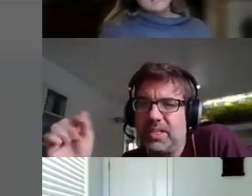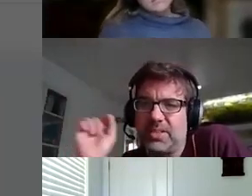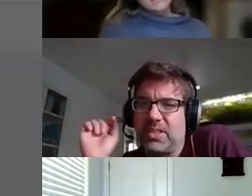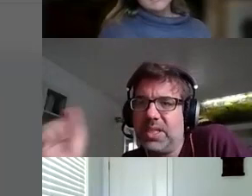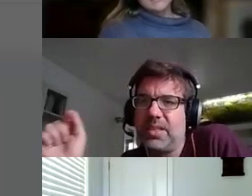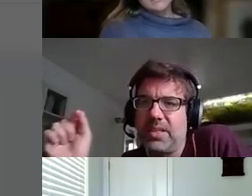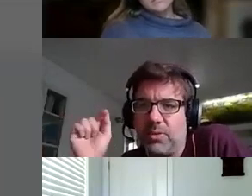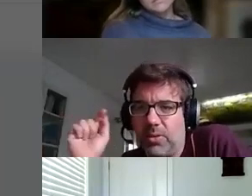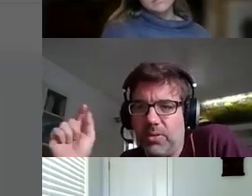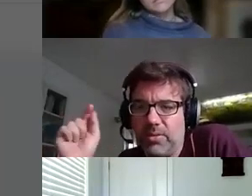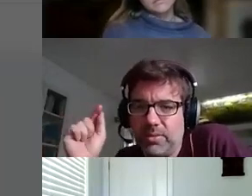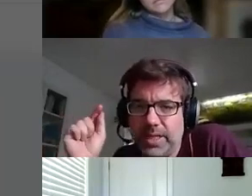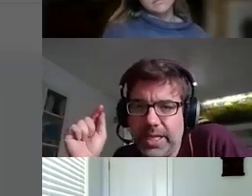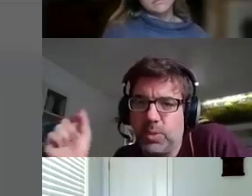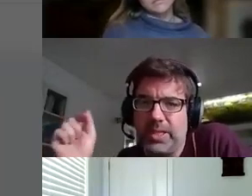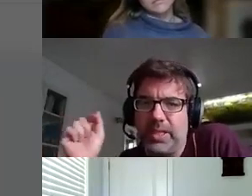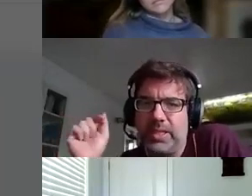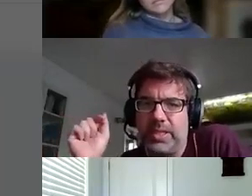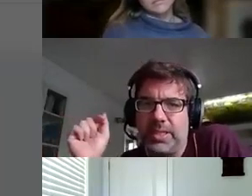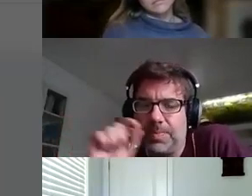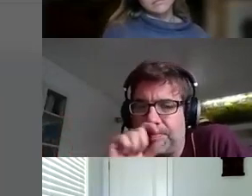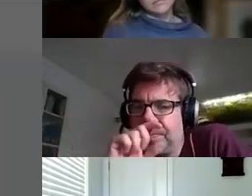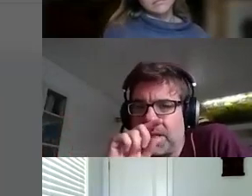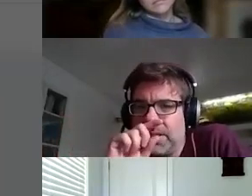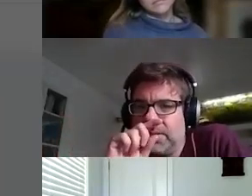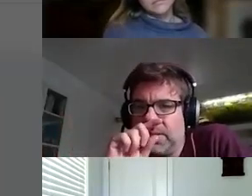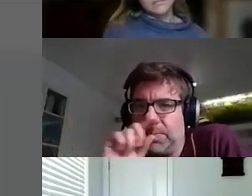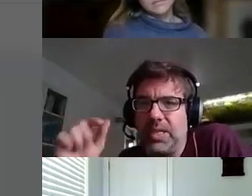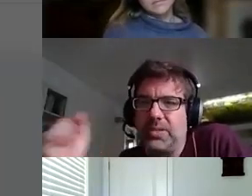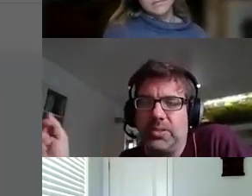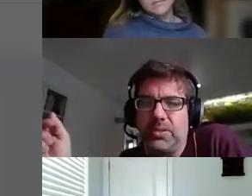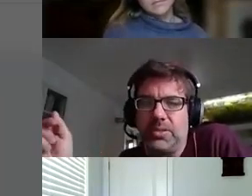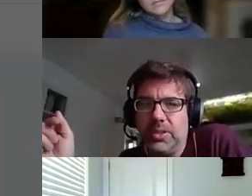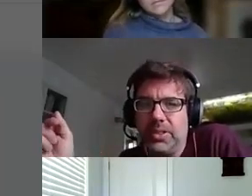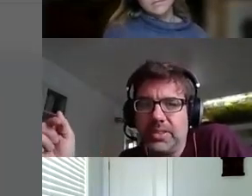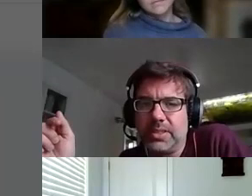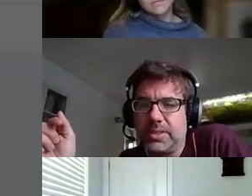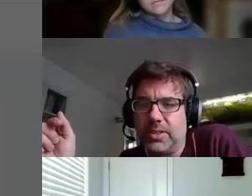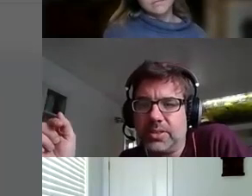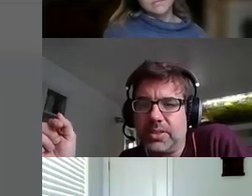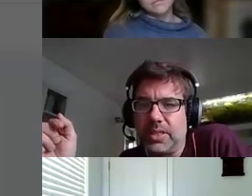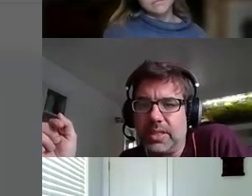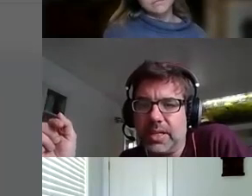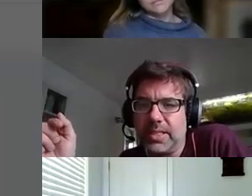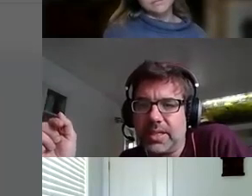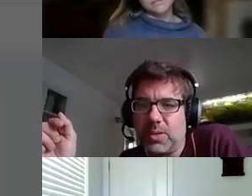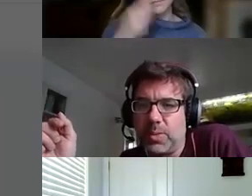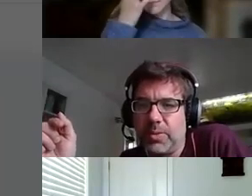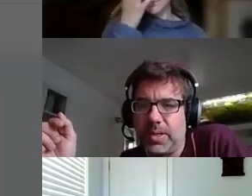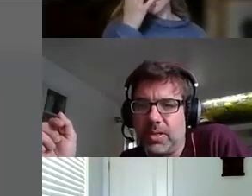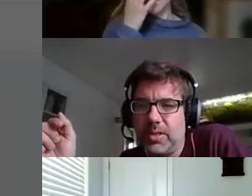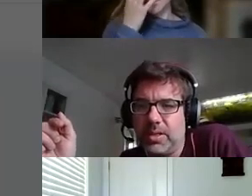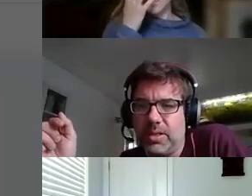but that does not mean that it equally applied to learners. So and that's, I think,